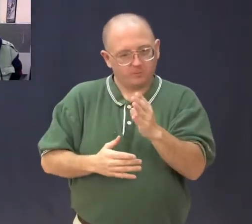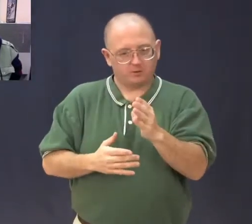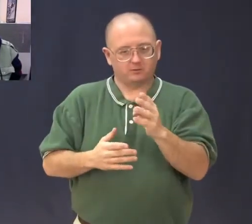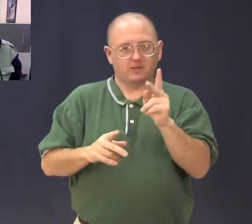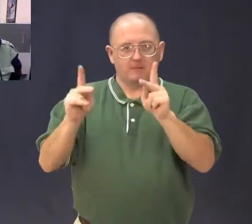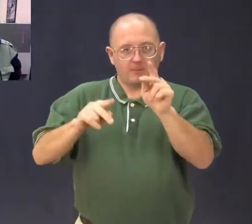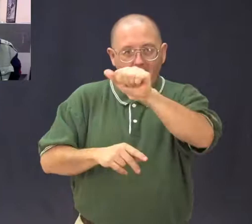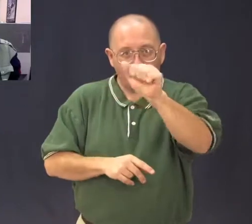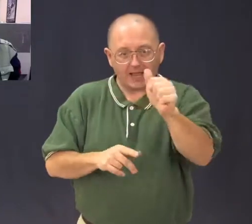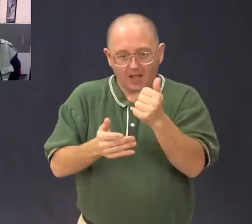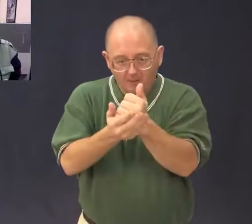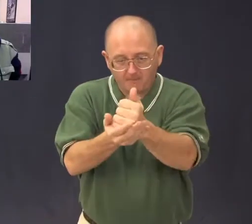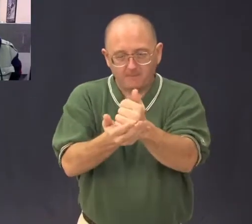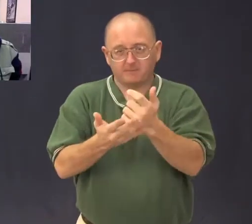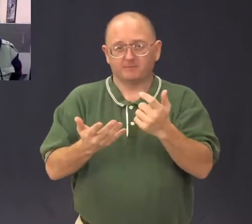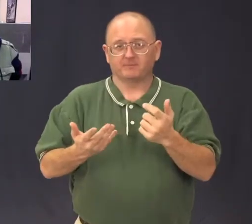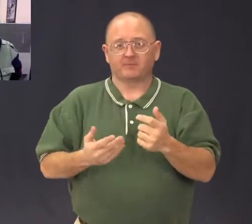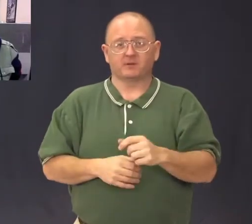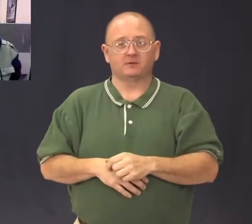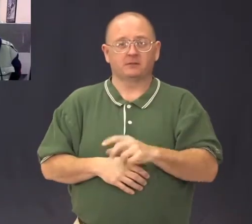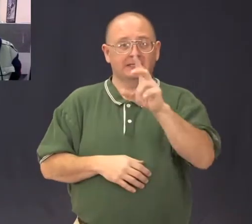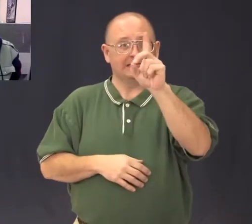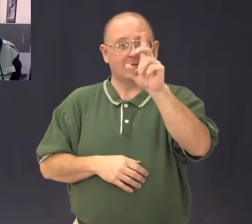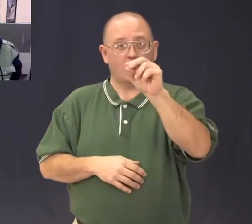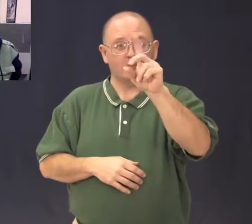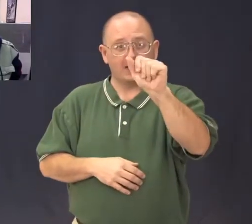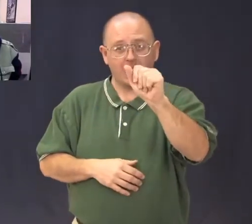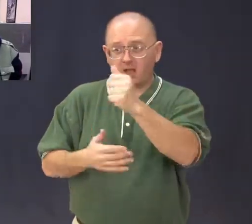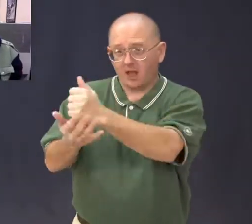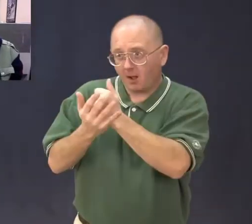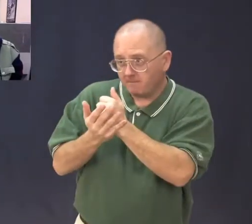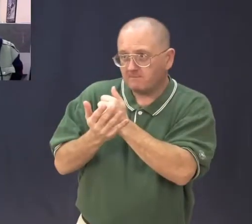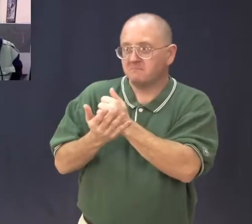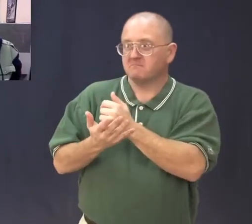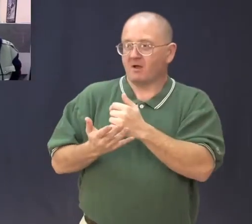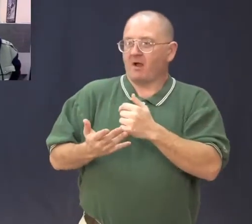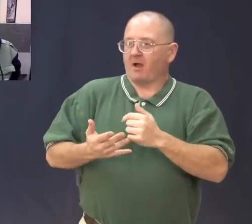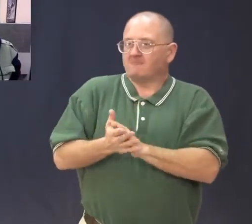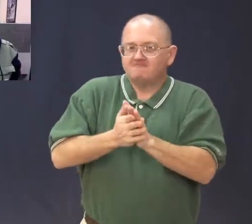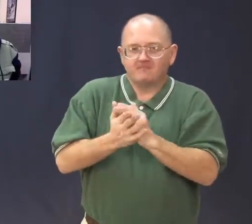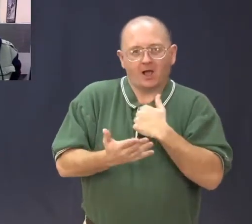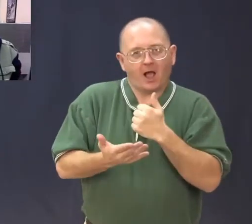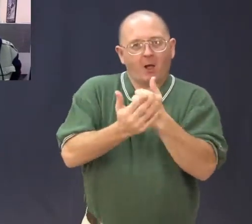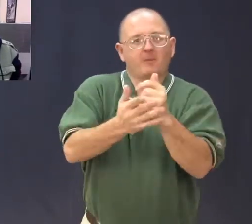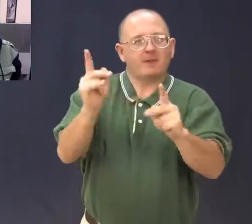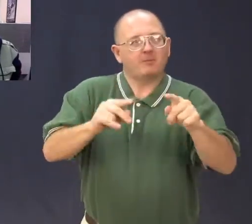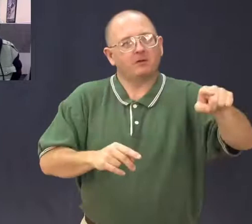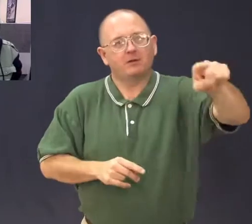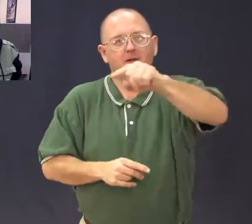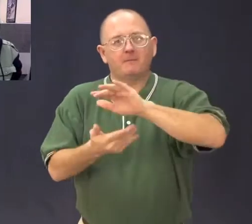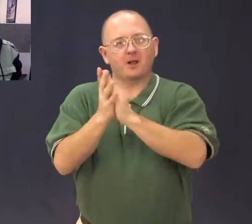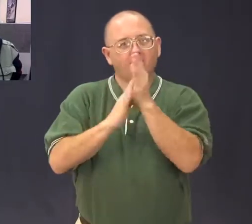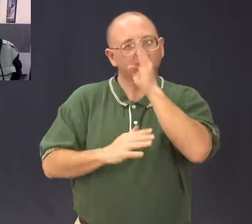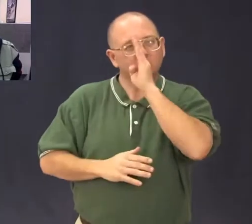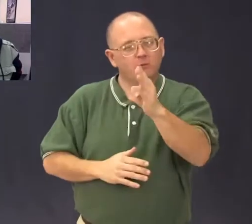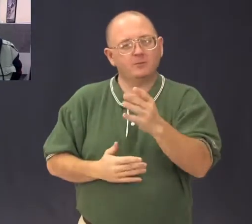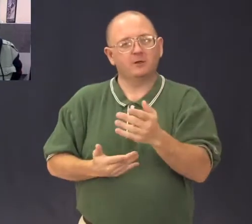And I have received a lot of help from God as well, because I finally understood that third